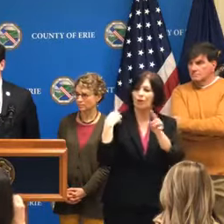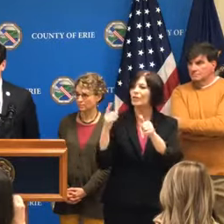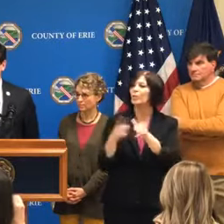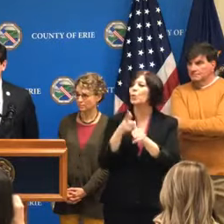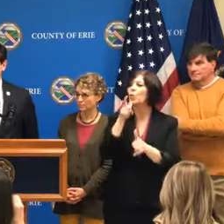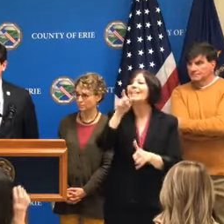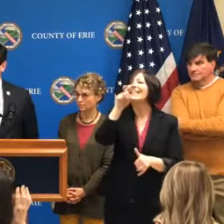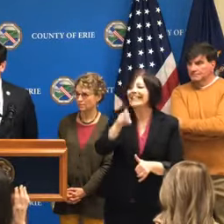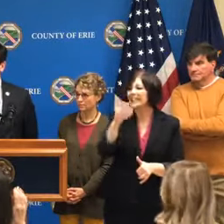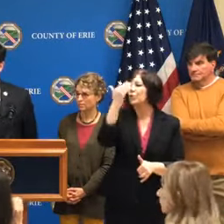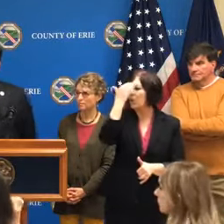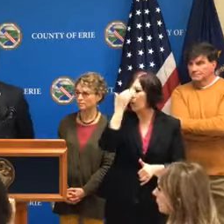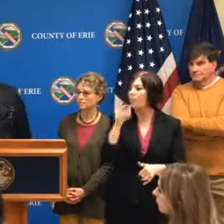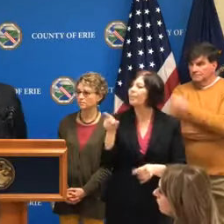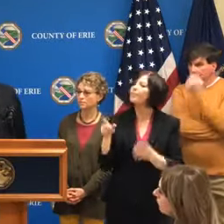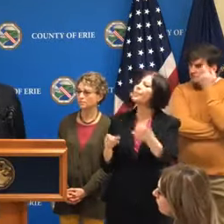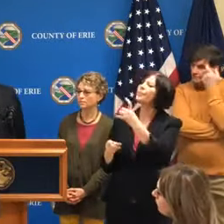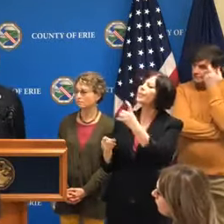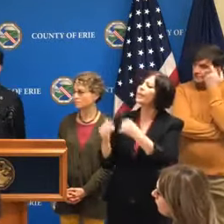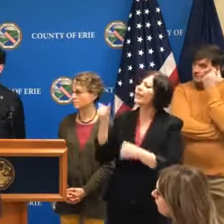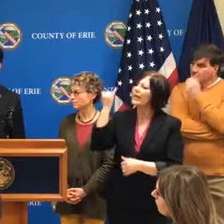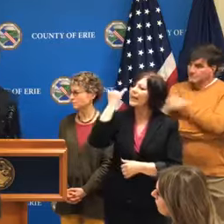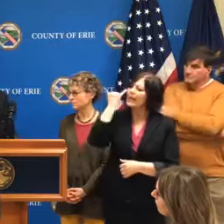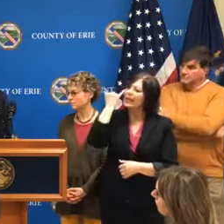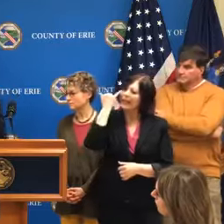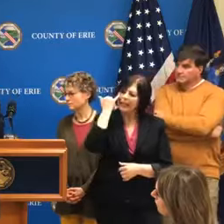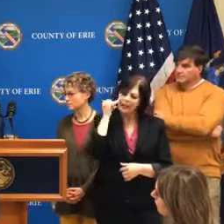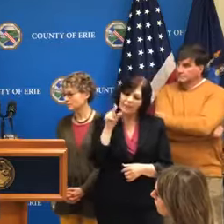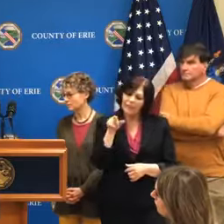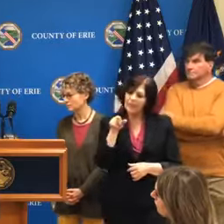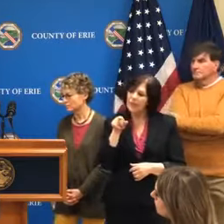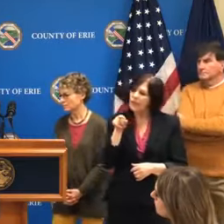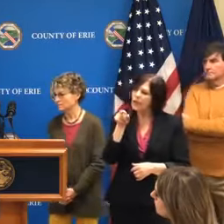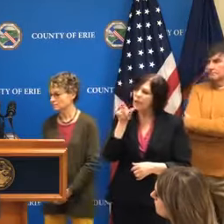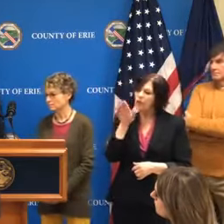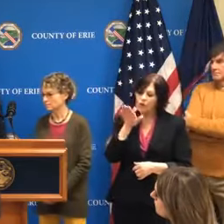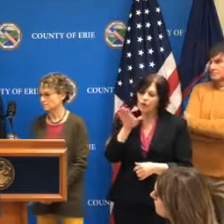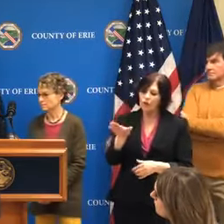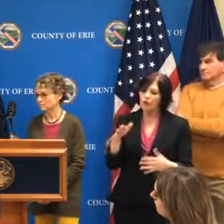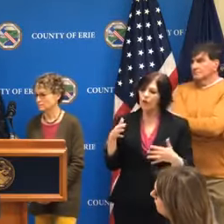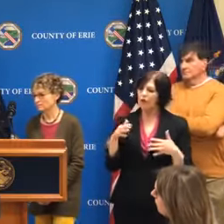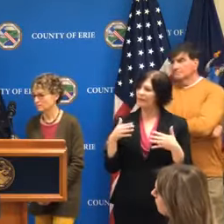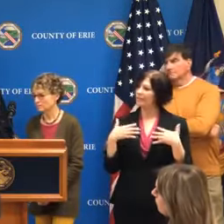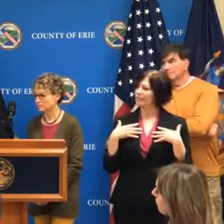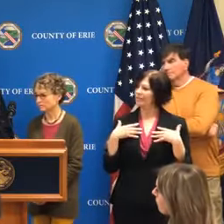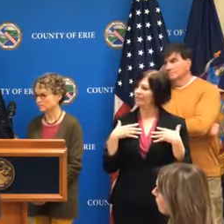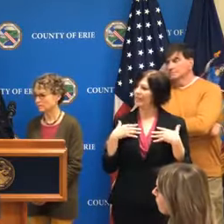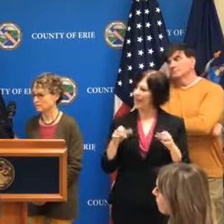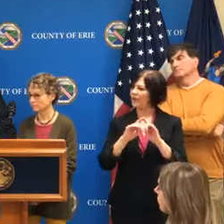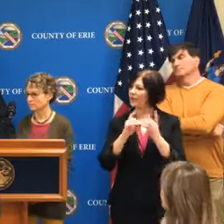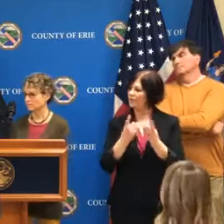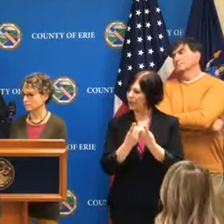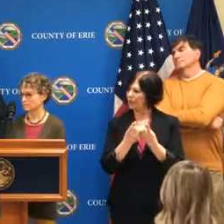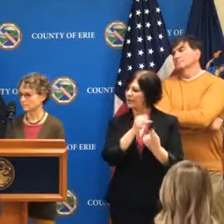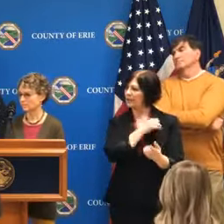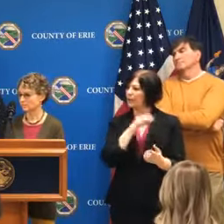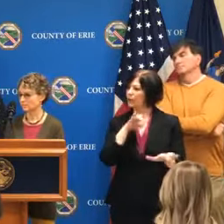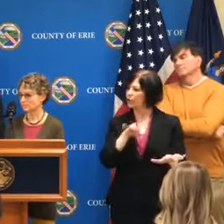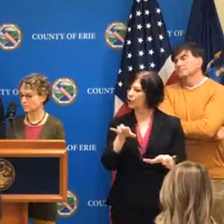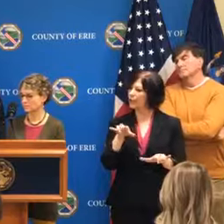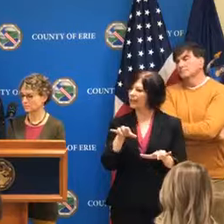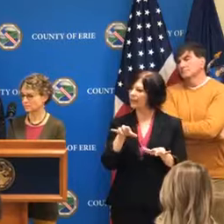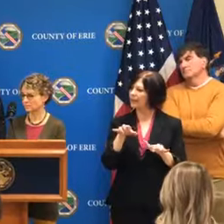know. Sandy? Your own Erie County Public Health staff, though, are the ones who are doing the contact tracing. Would it